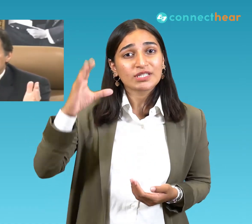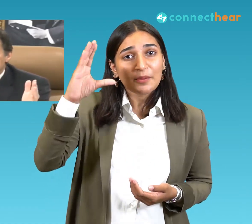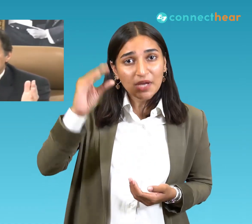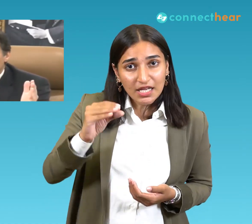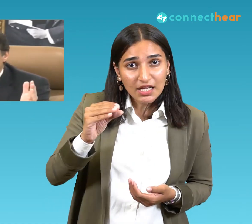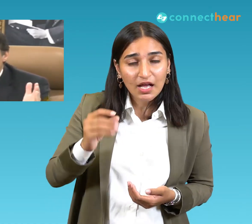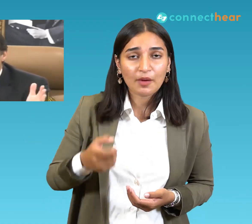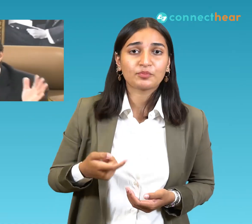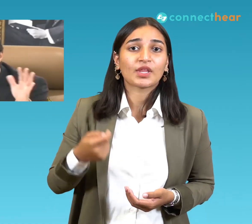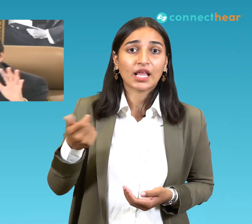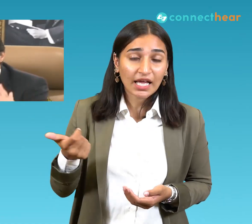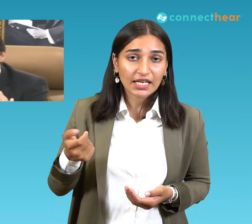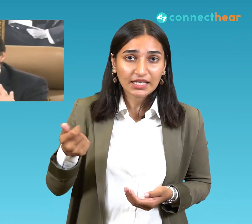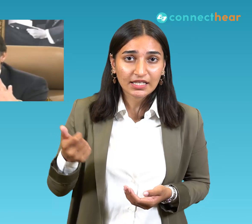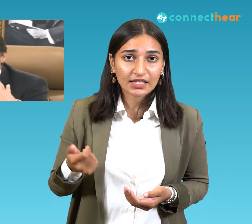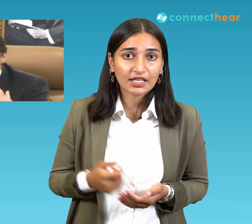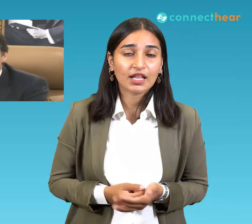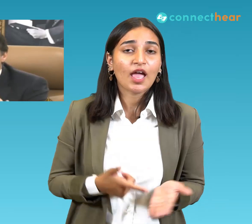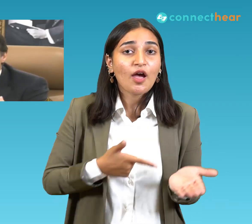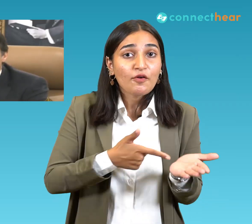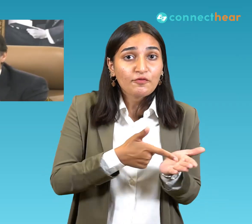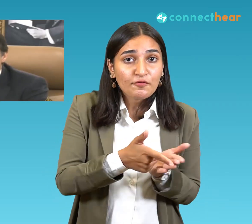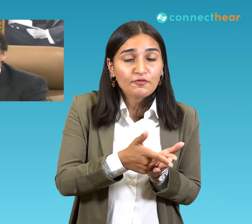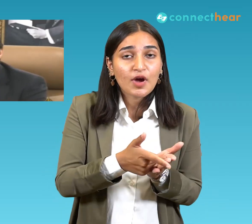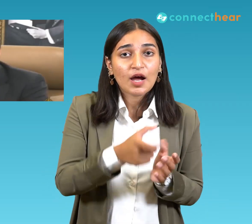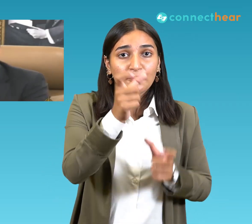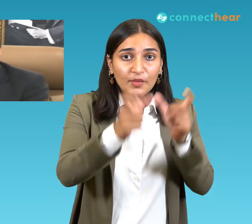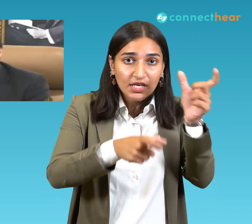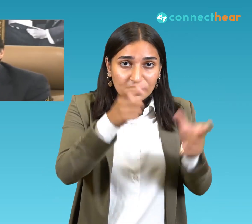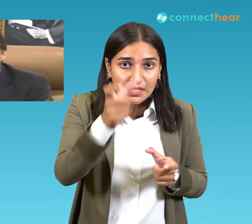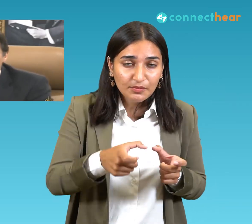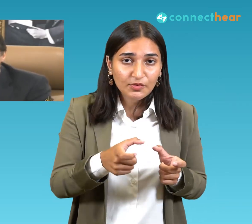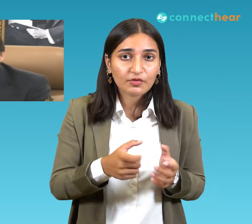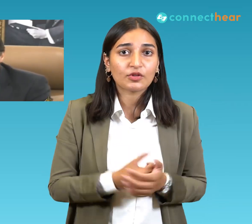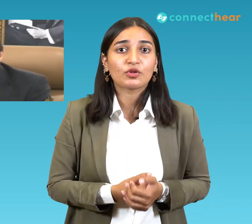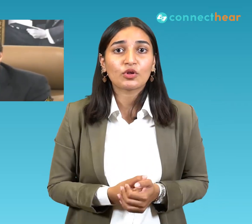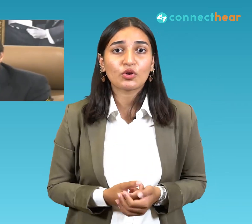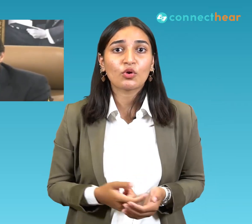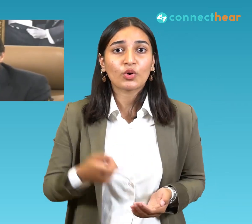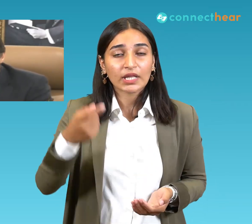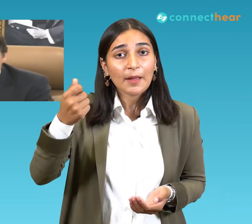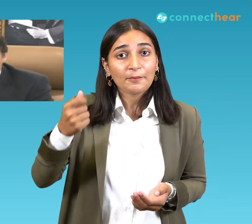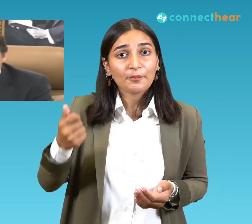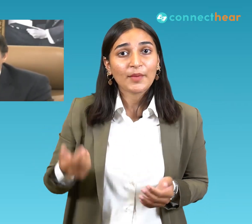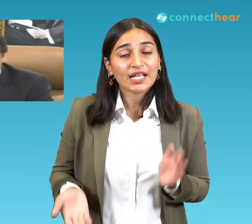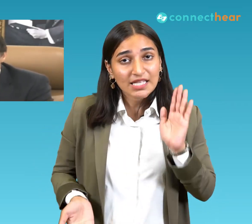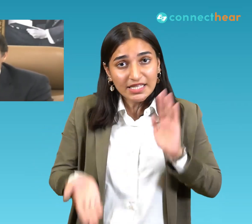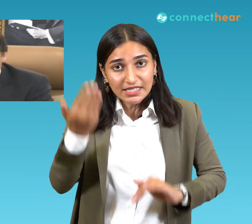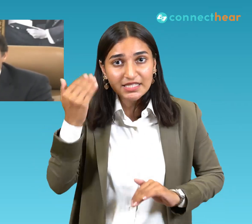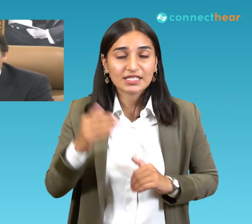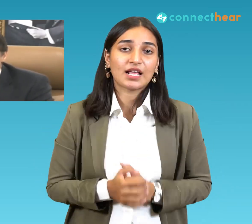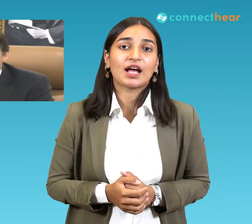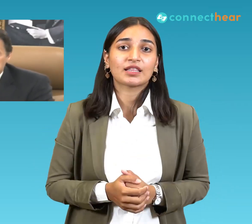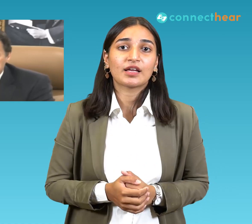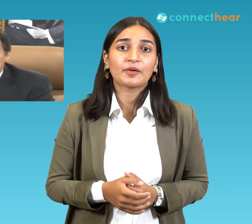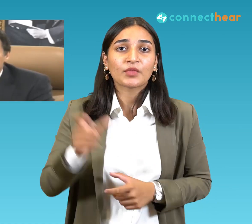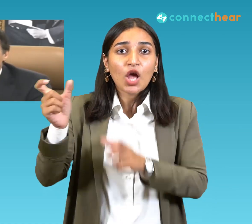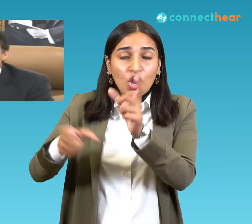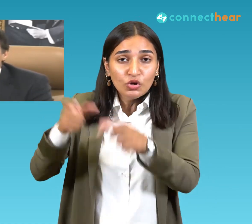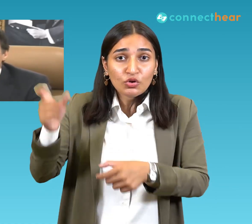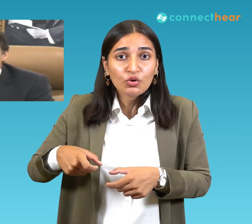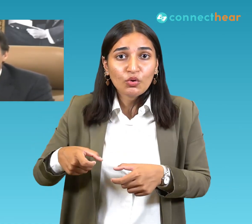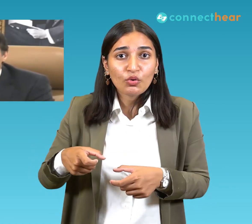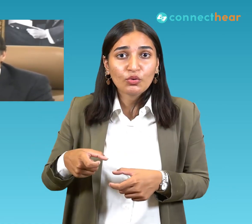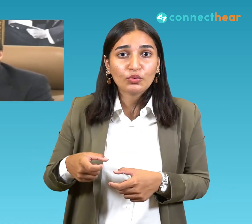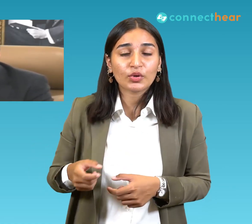from the farmers so that we can, the consumers can get low price groceries. And this has been a discussion going